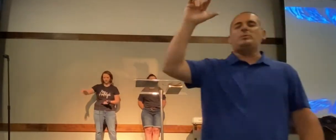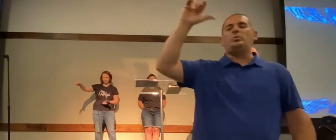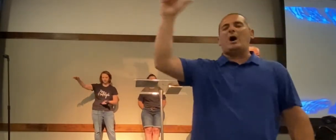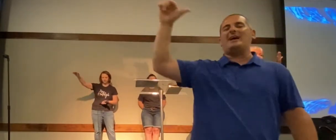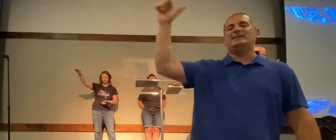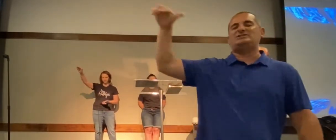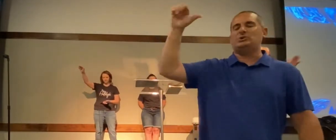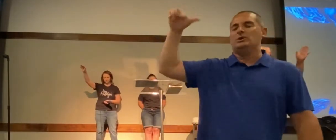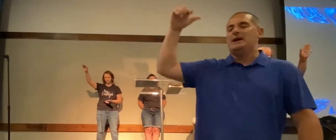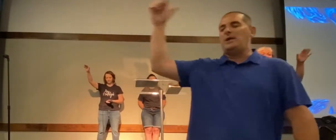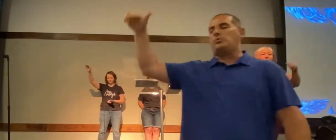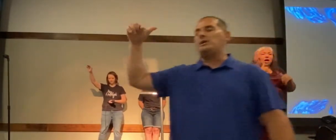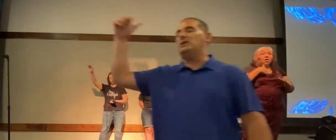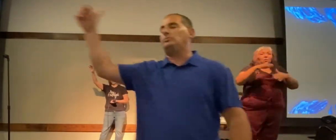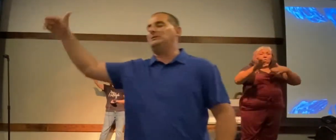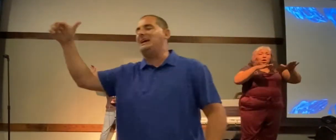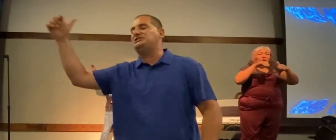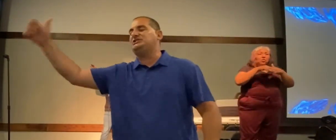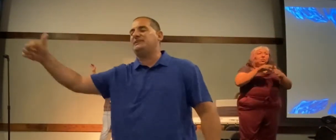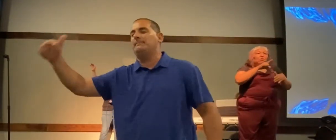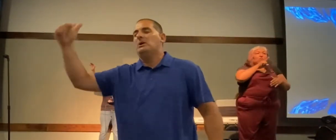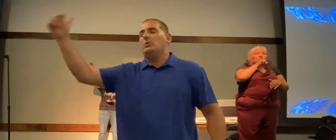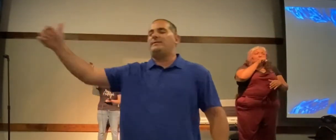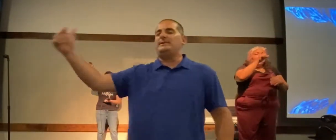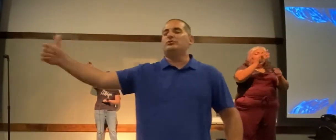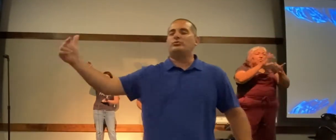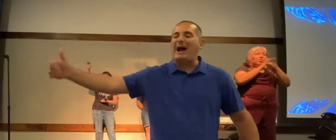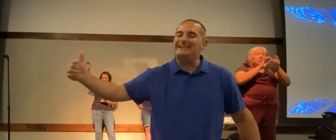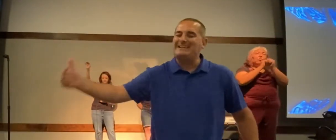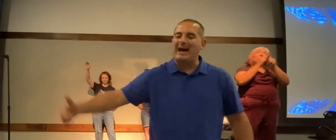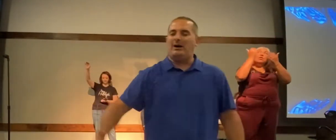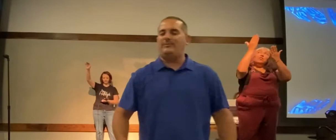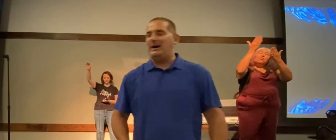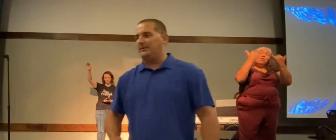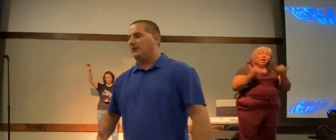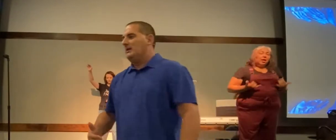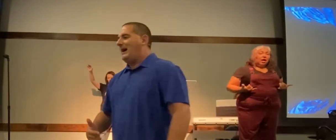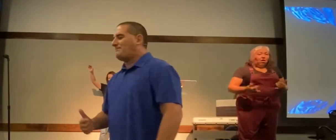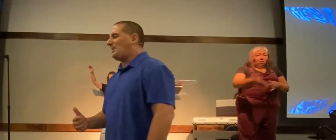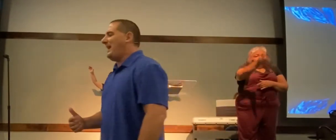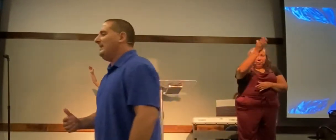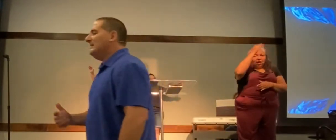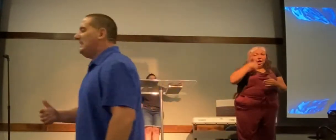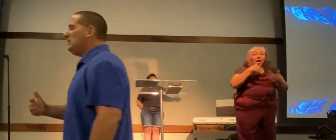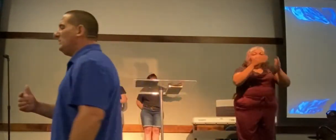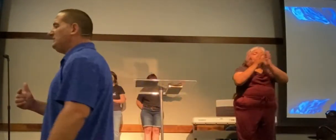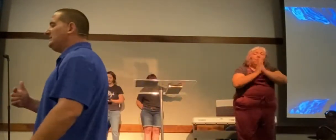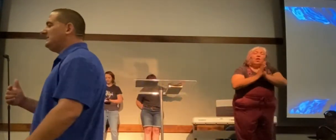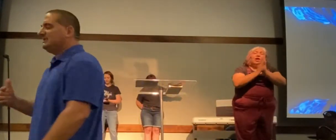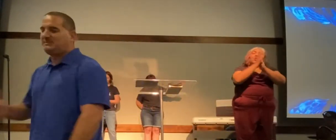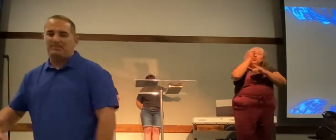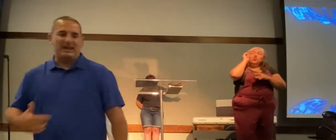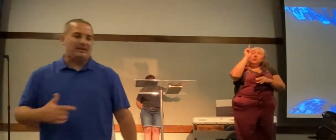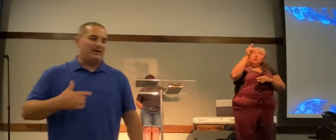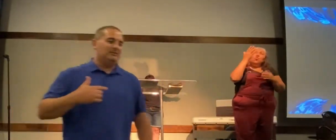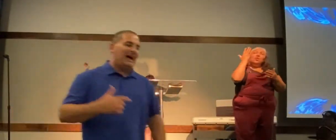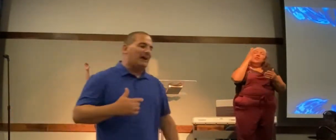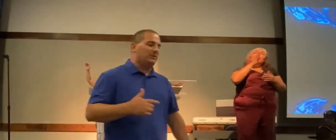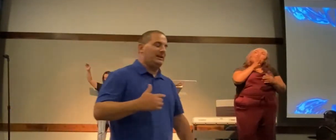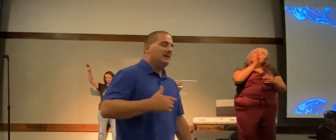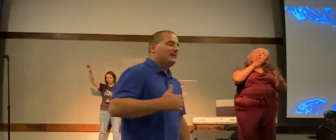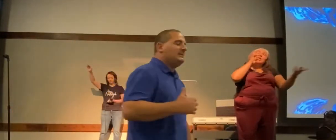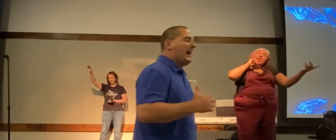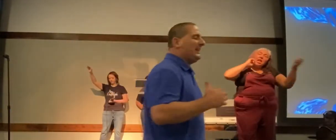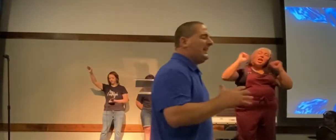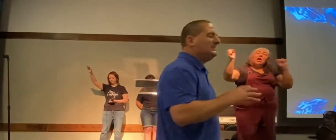that we would walk into a real relationship with you right now, Father. I pray that you would just speak